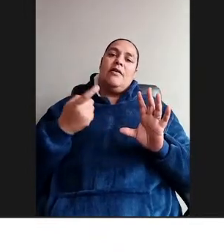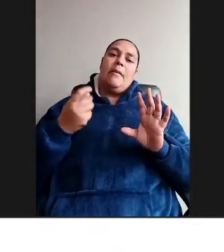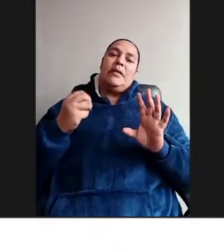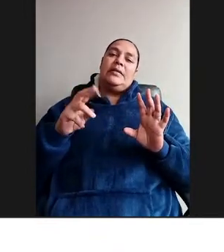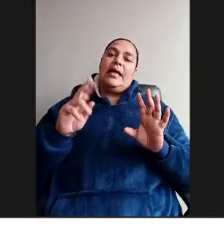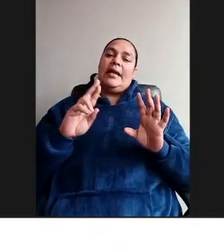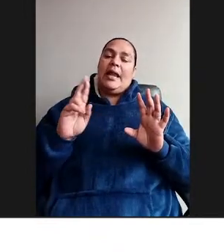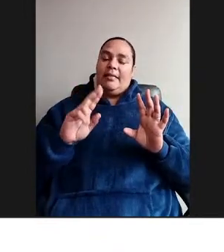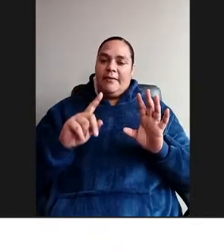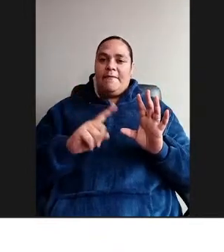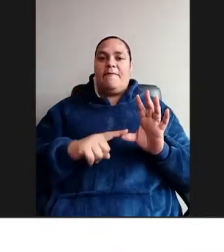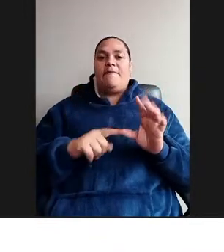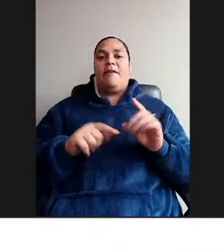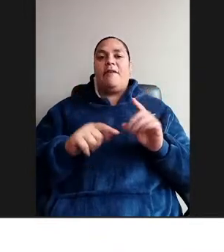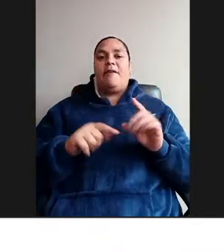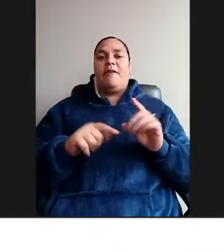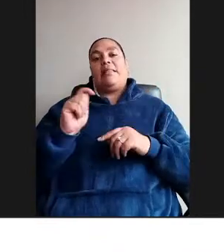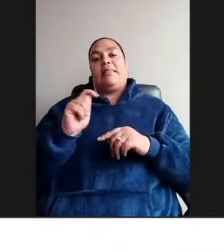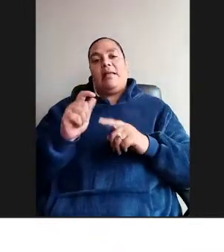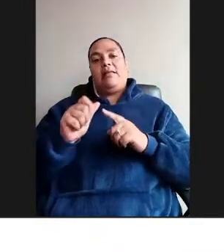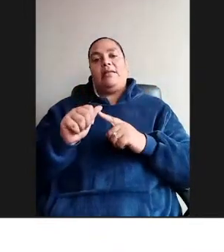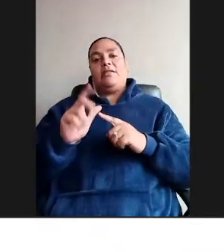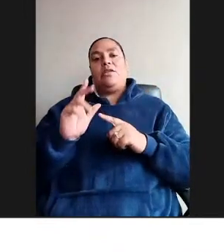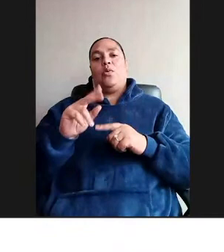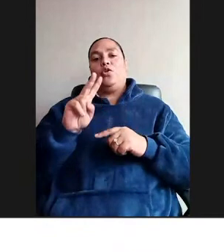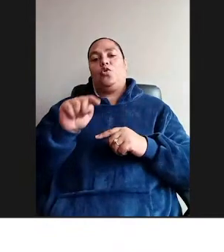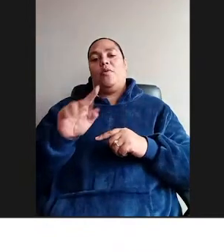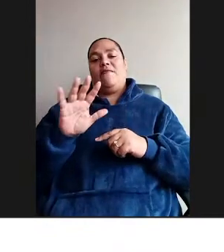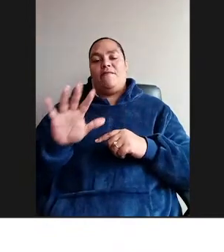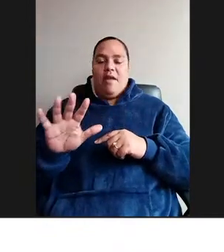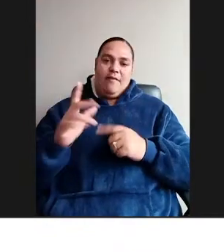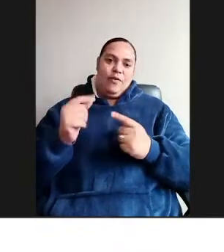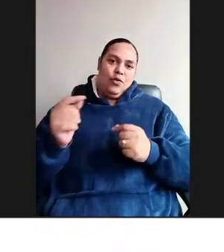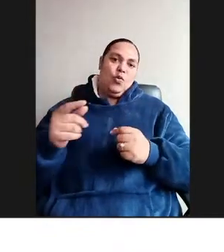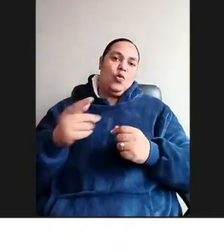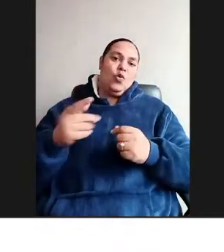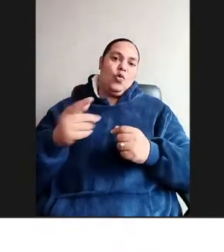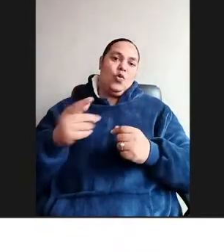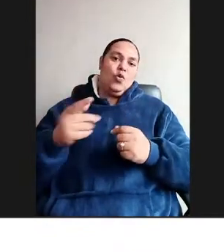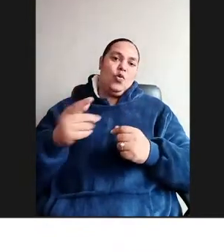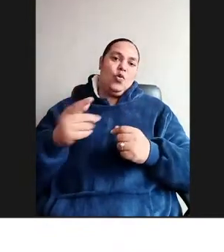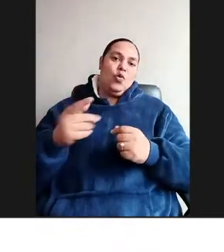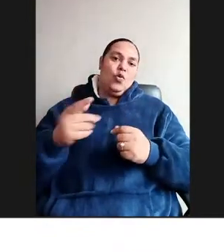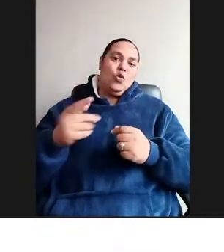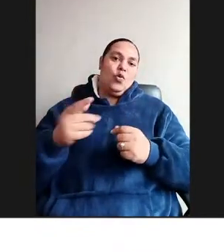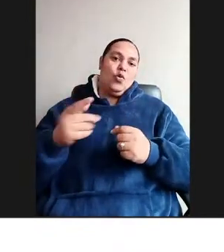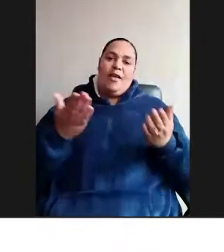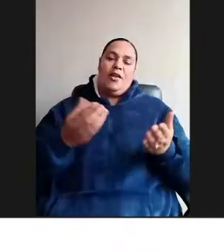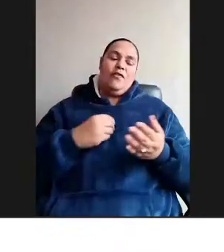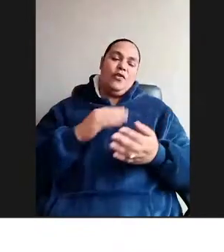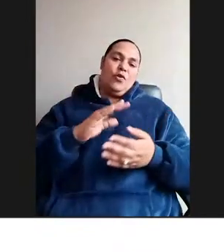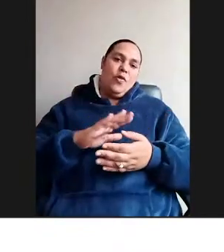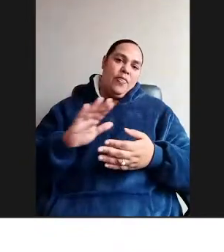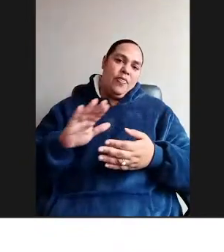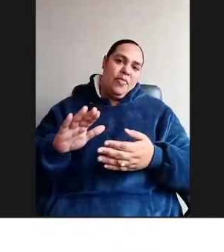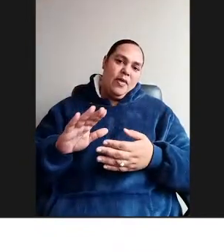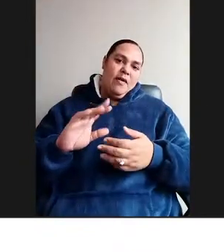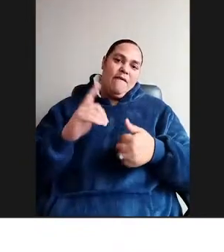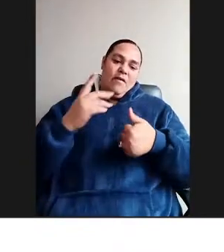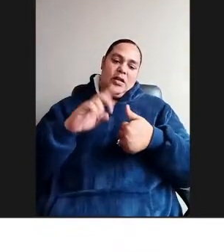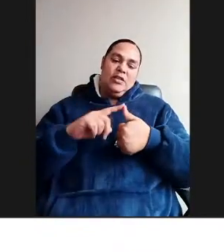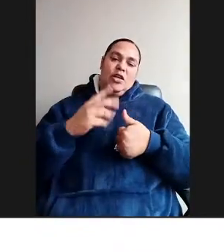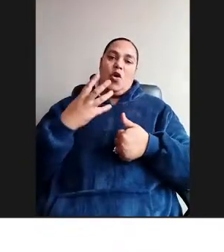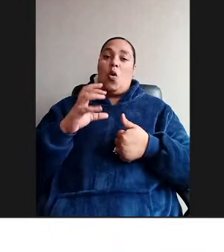Mr. Titus will be attending to 2.5. So without further ado, if I can hand over to Ms. Goldstone to deal with the fourth